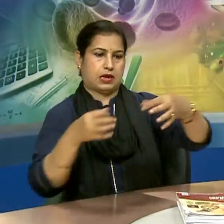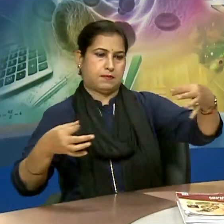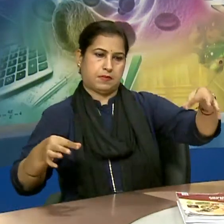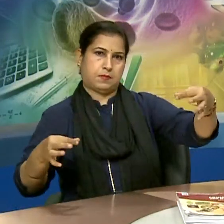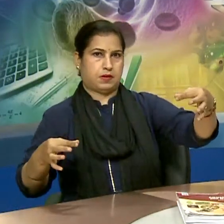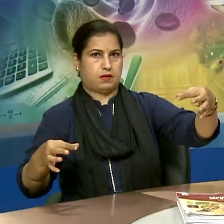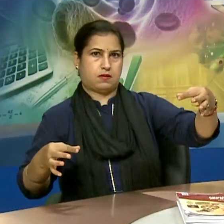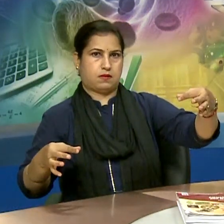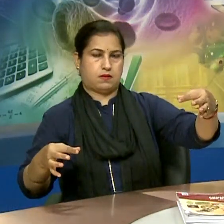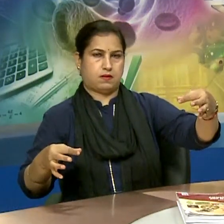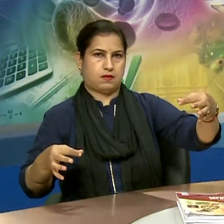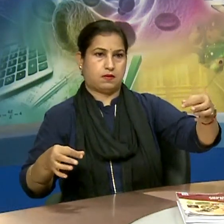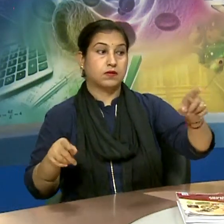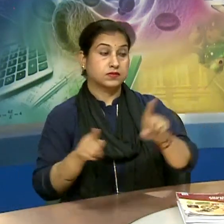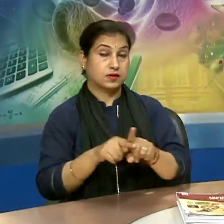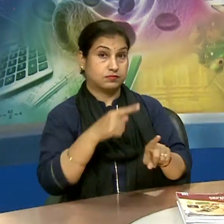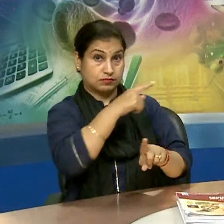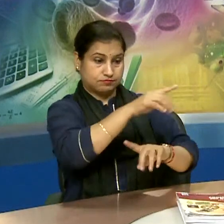as shown here.